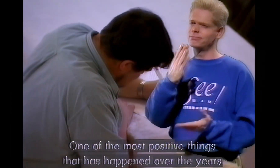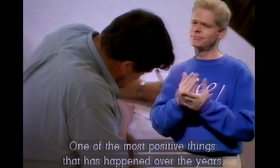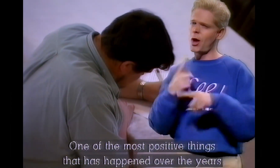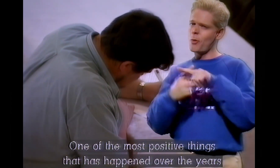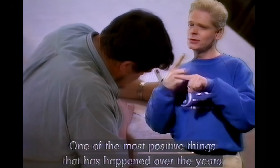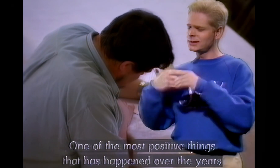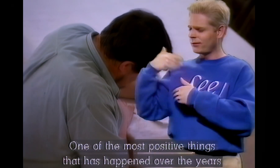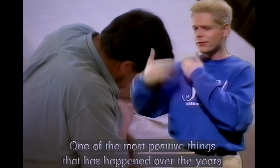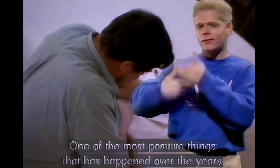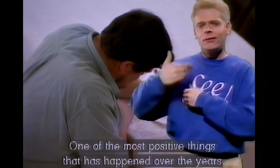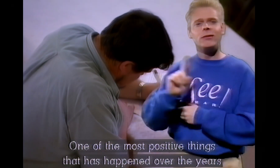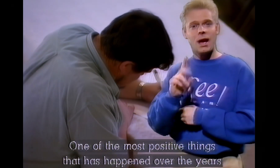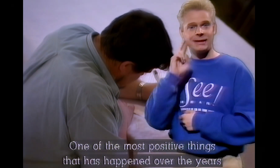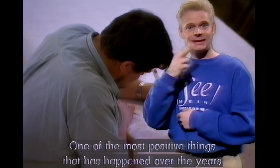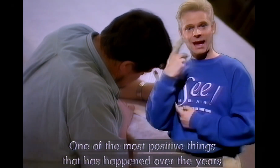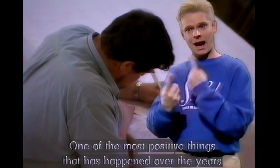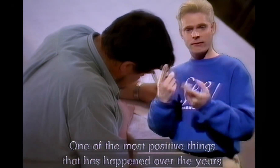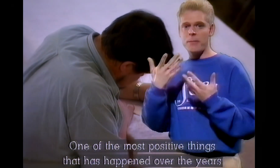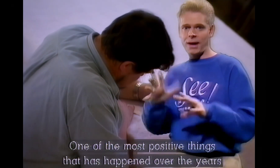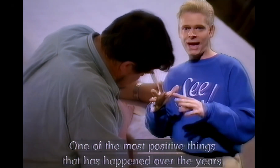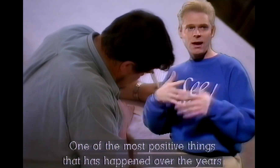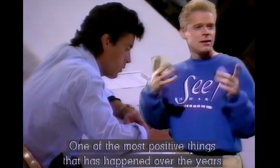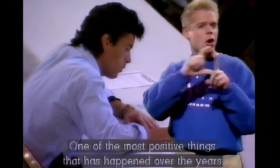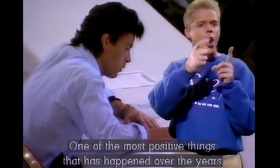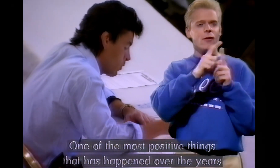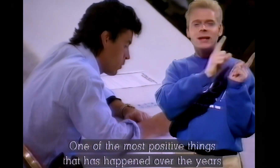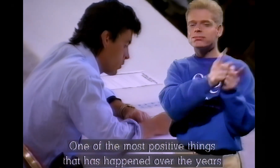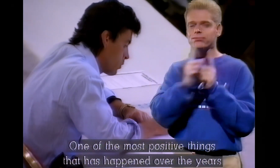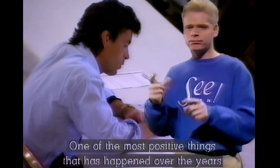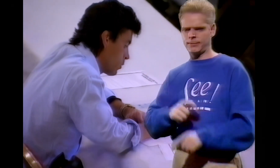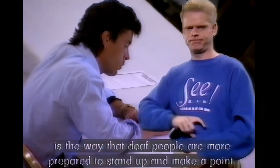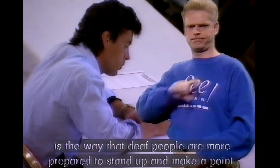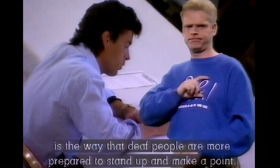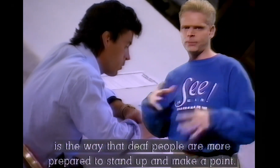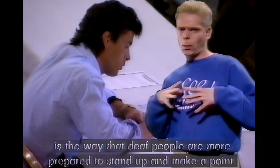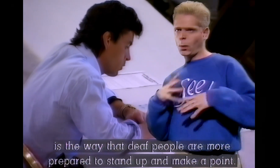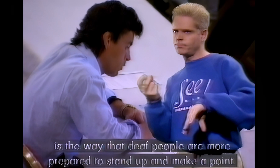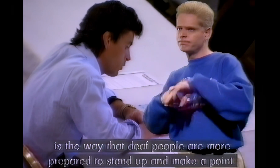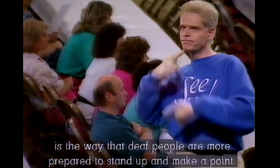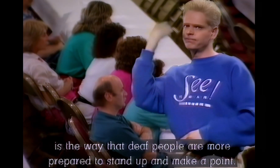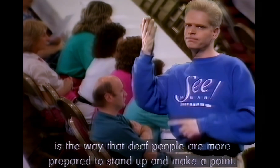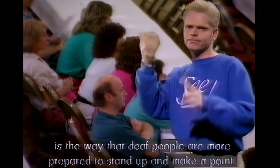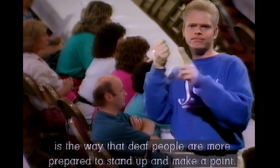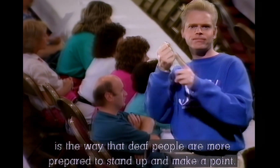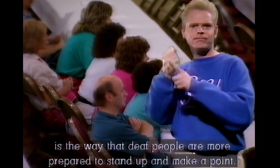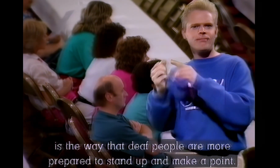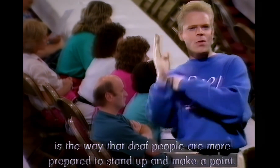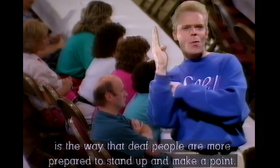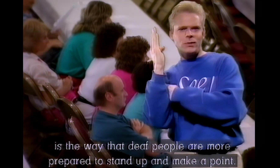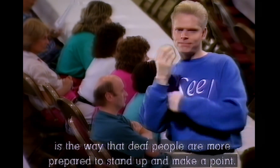One of the most positive things that has happened over the years is the way that deaf people are more prepared to stand up and make a point, especially